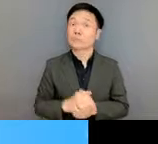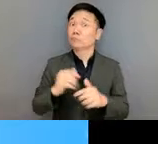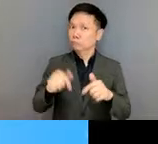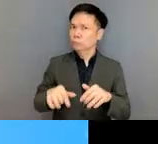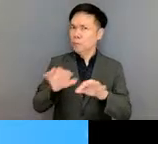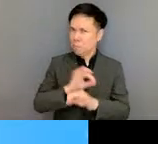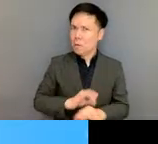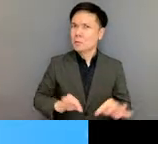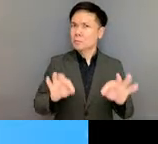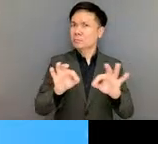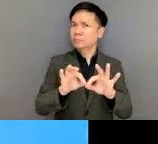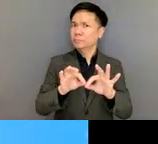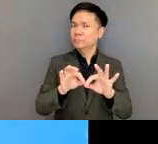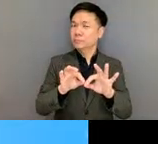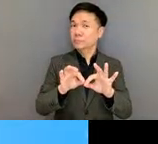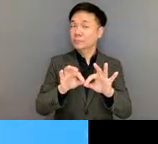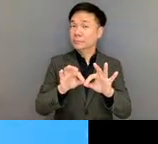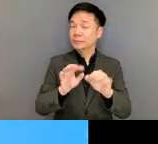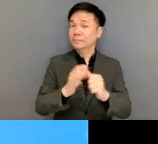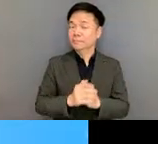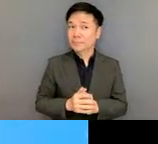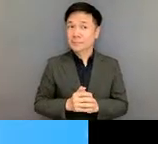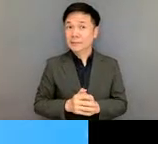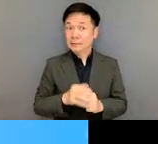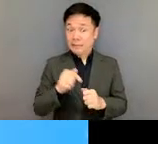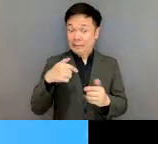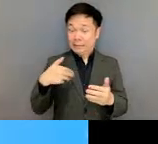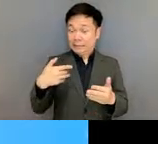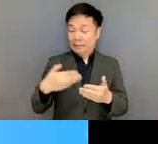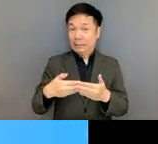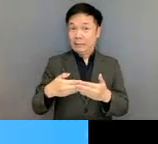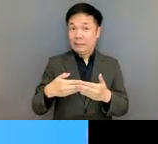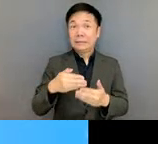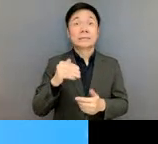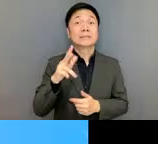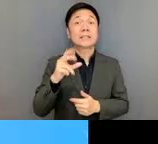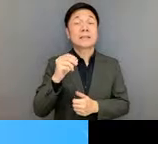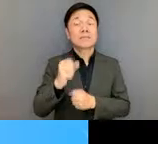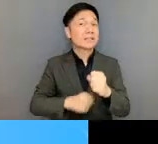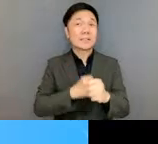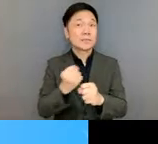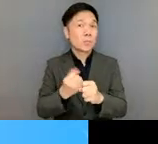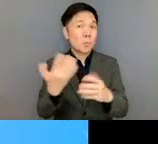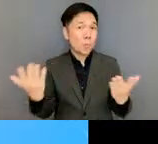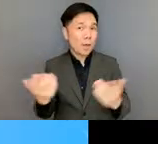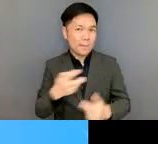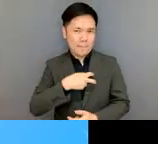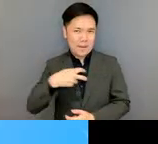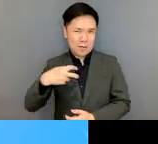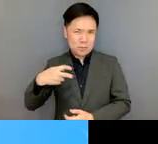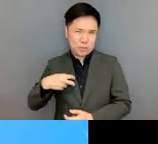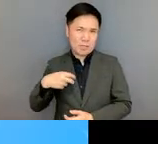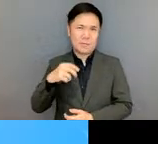we approach the 30th anniversary of the Beijing Platform for Action in